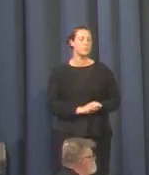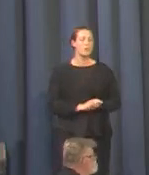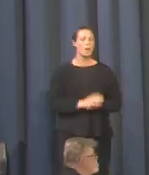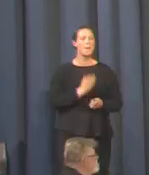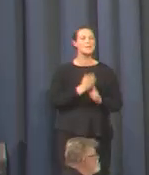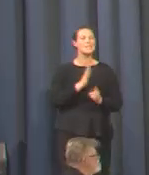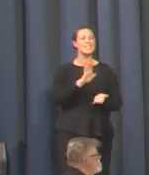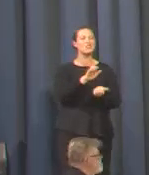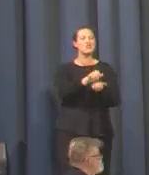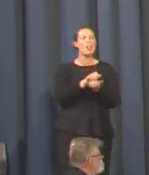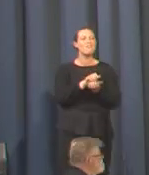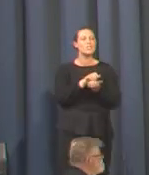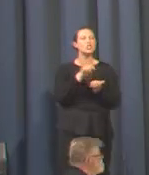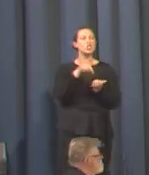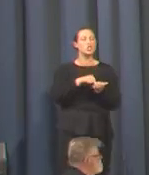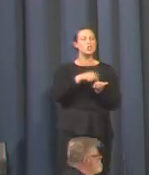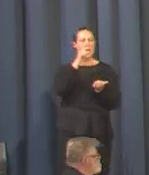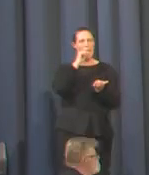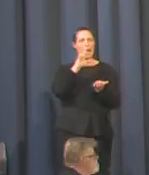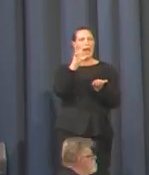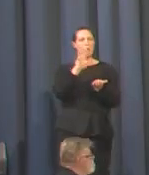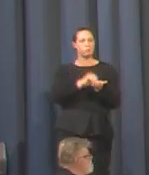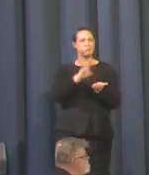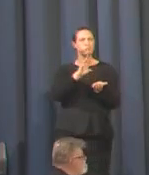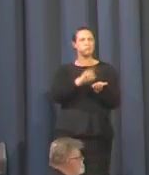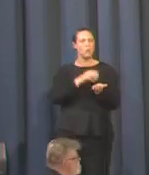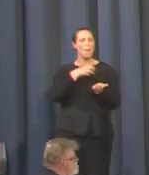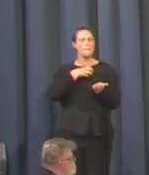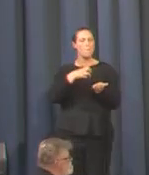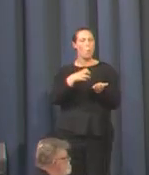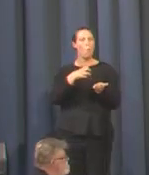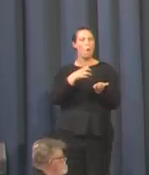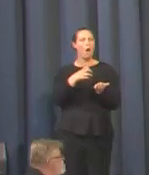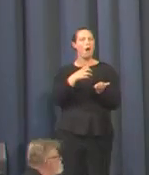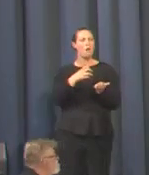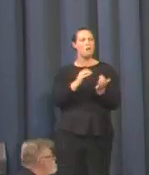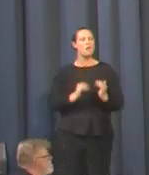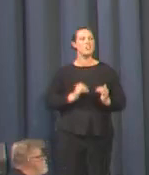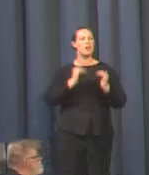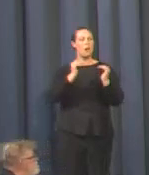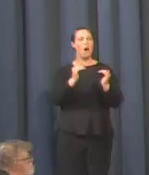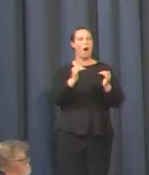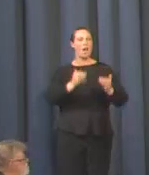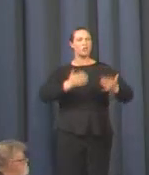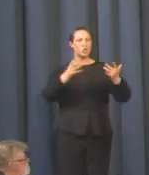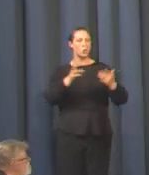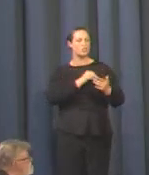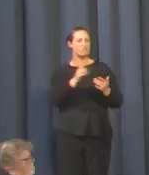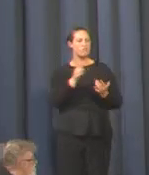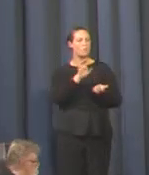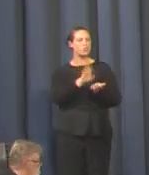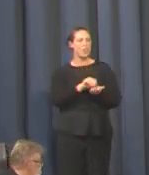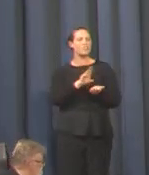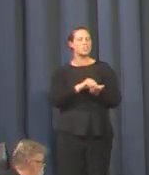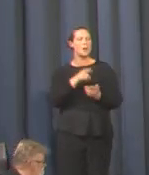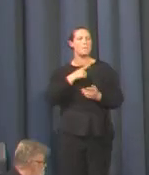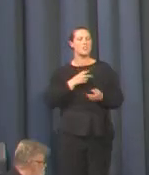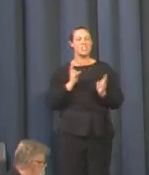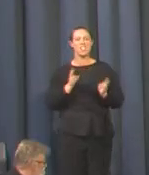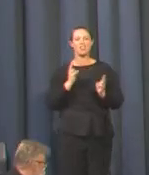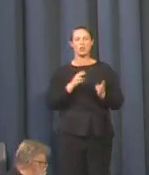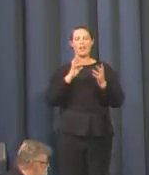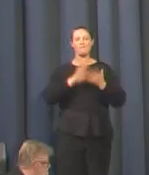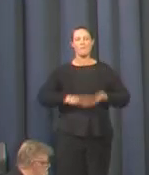shellfish. As we've seen, people who eat shellfish tended to have the higher lead levels. This is because shellfish just naturally filter